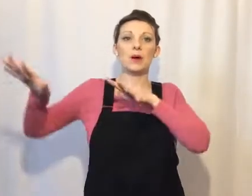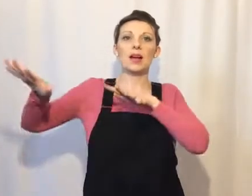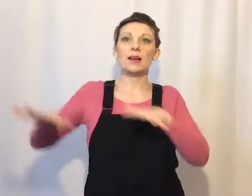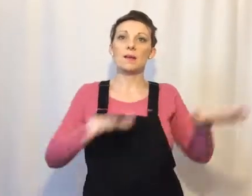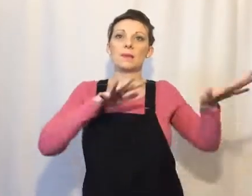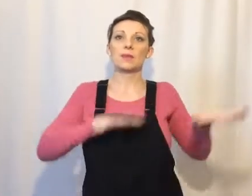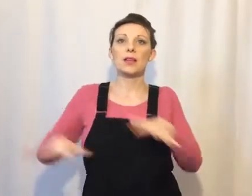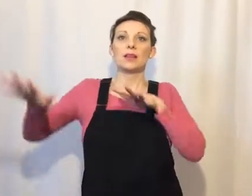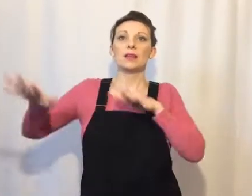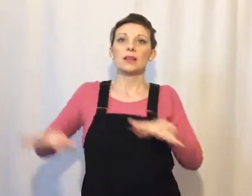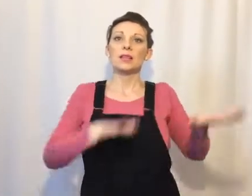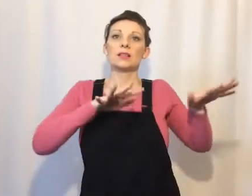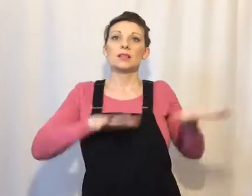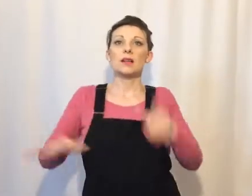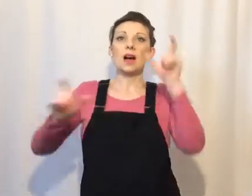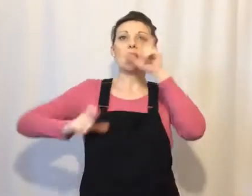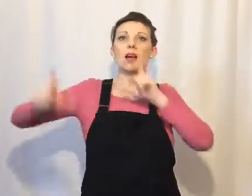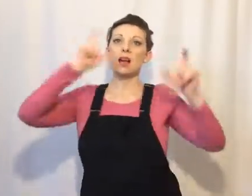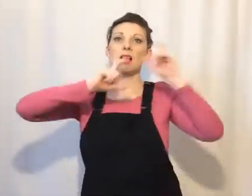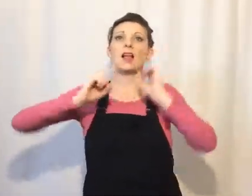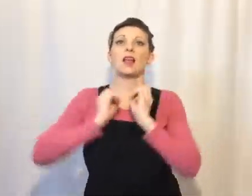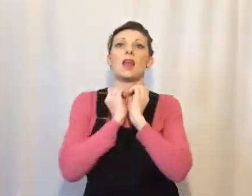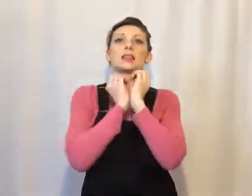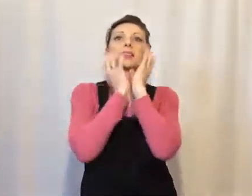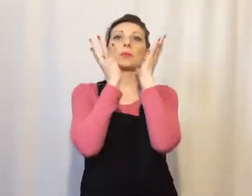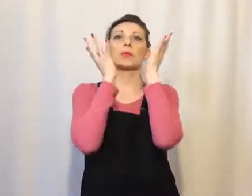sway. Colour. Right,